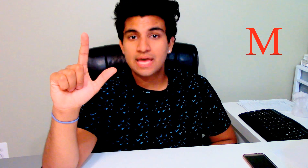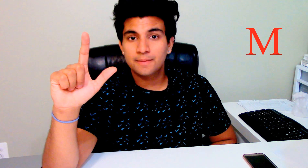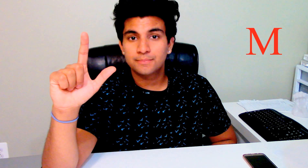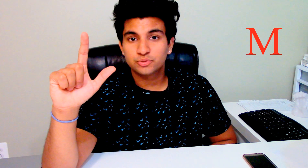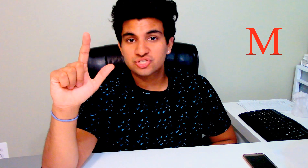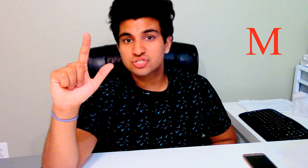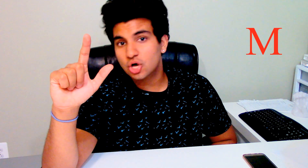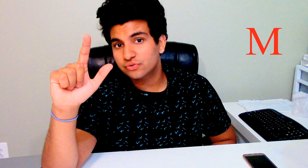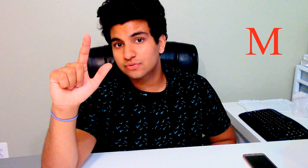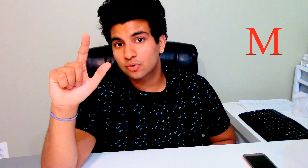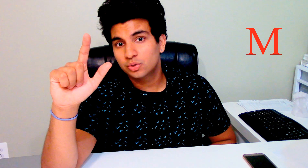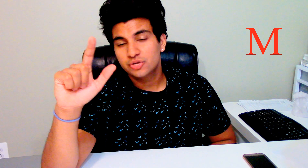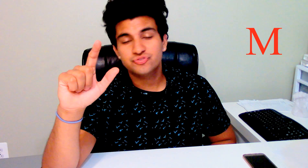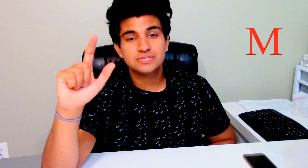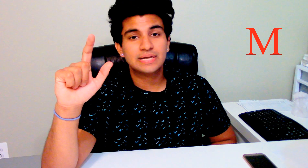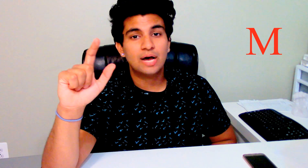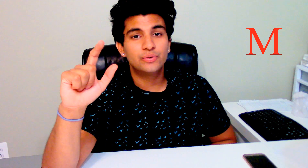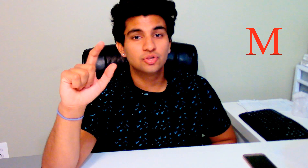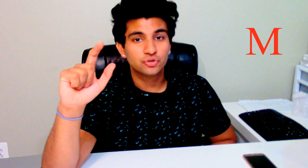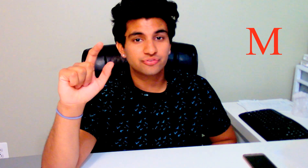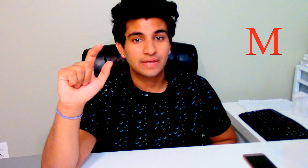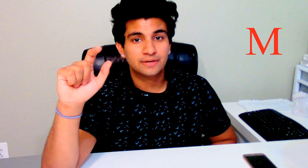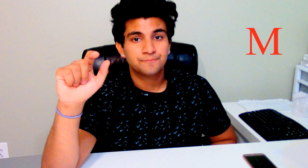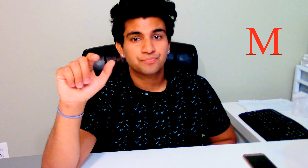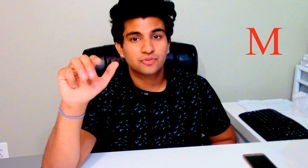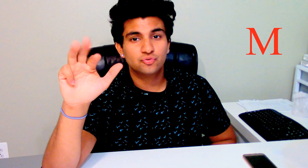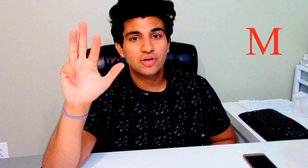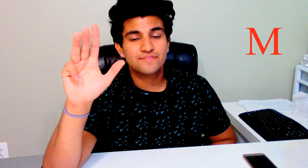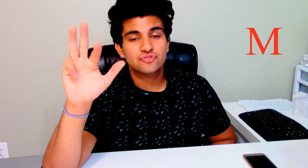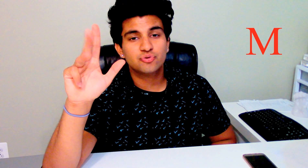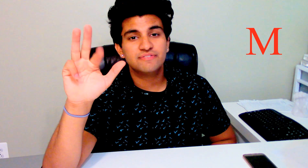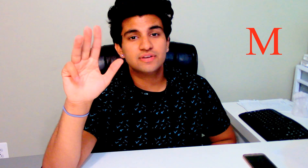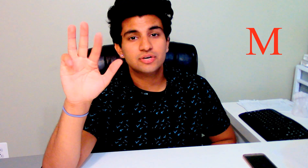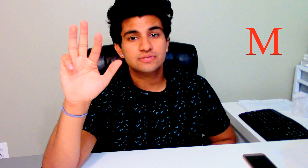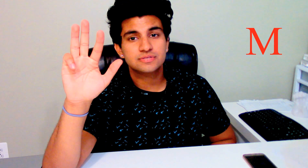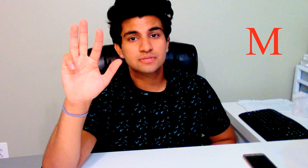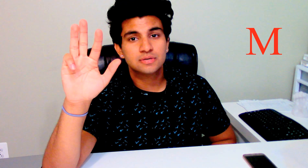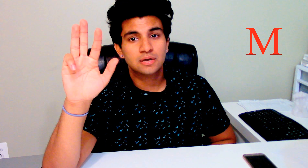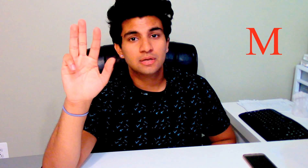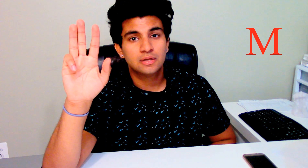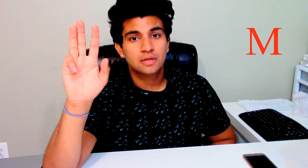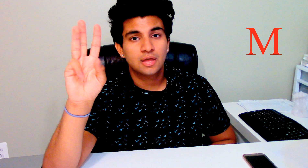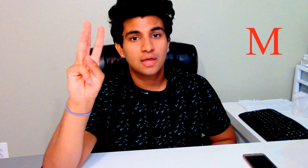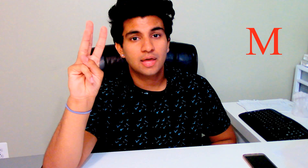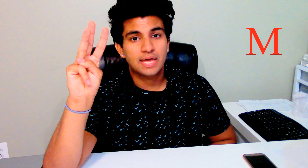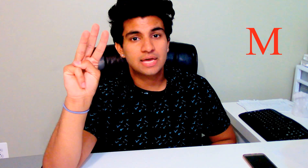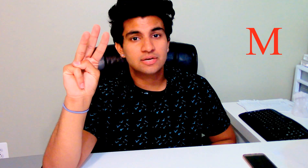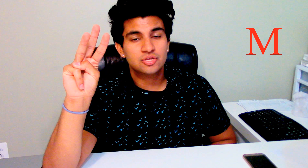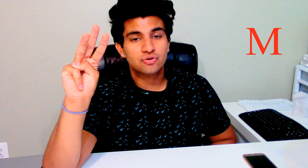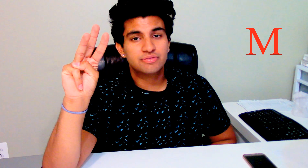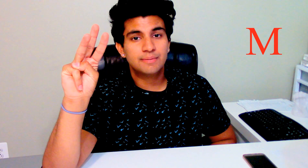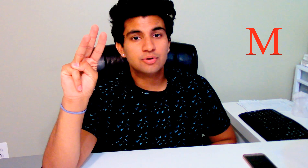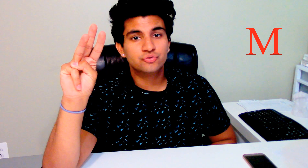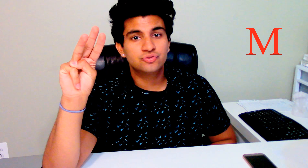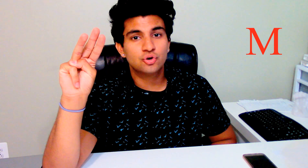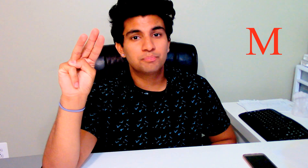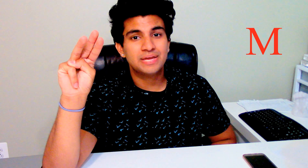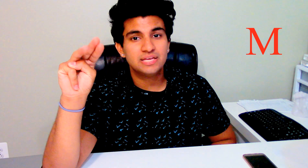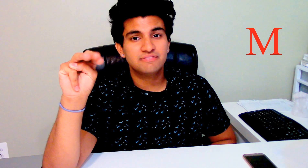M, which is also just like how it looks like. So you have your three fingers, and your thumb goes to your pinky